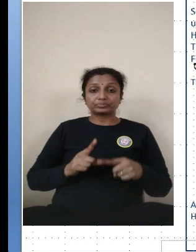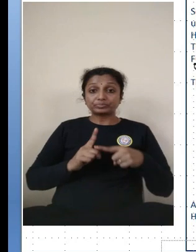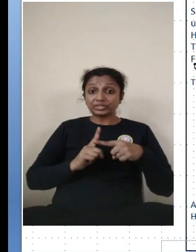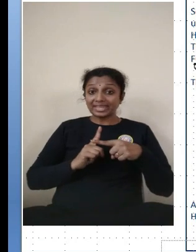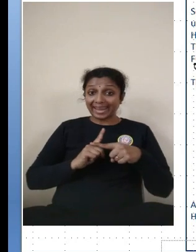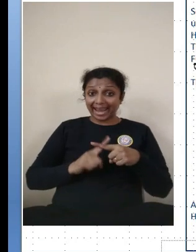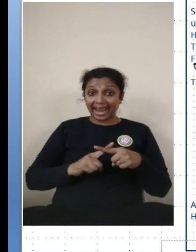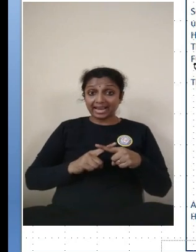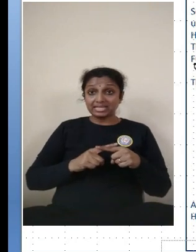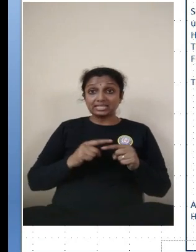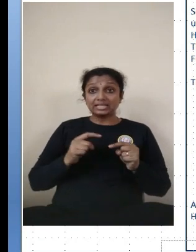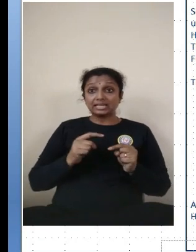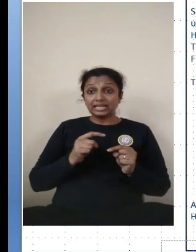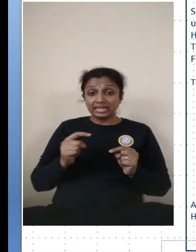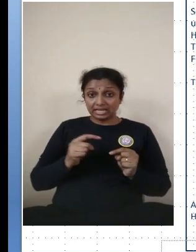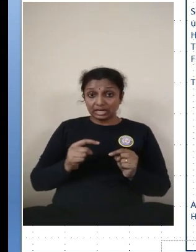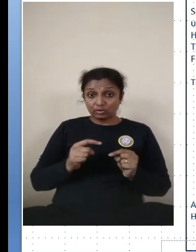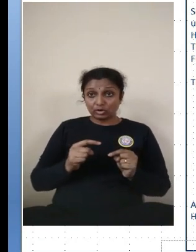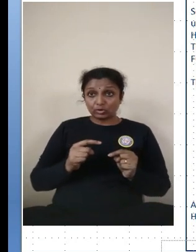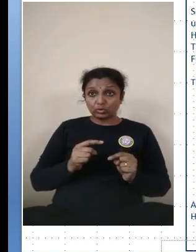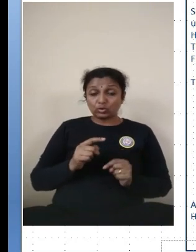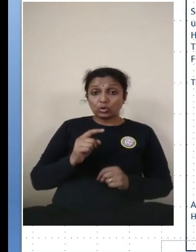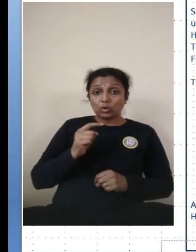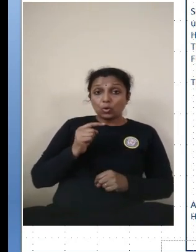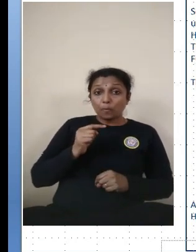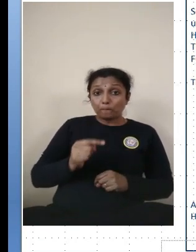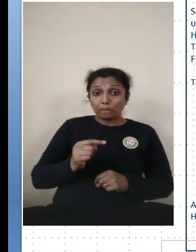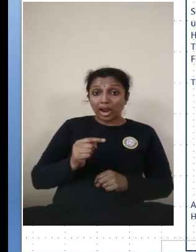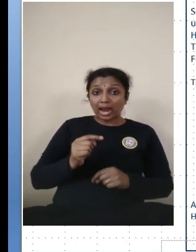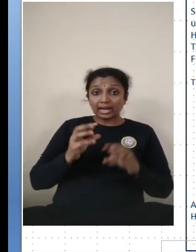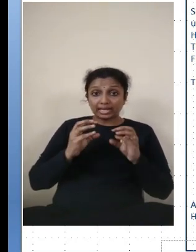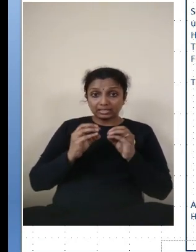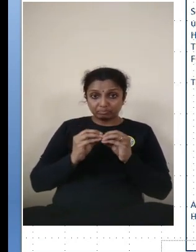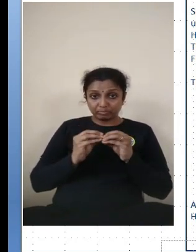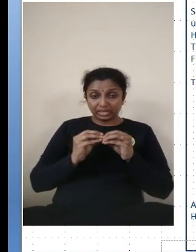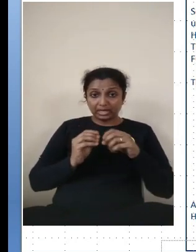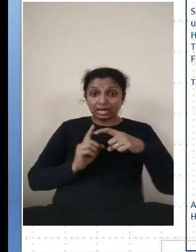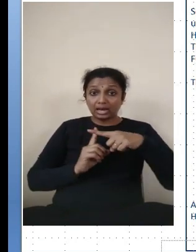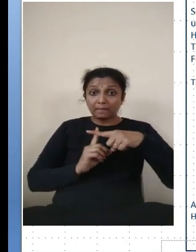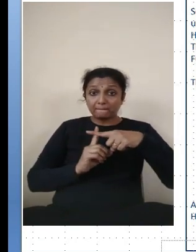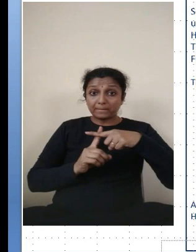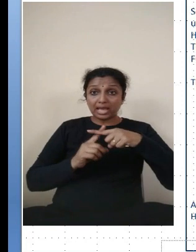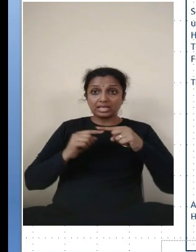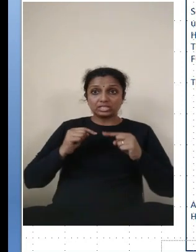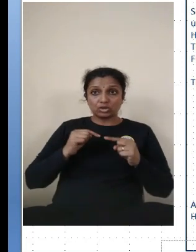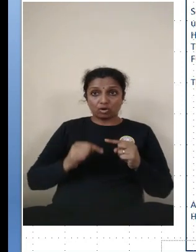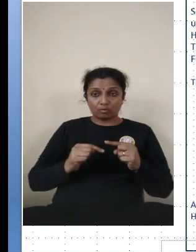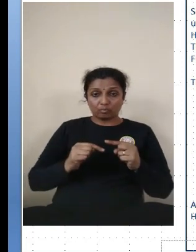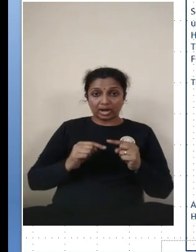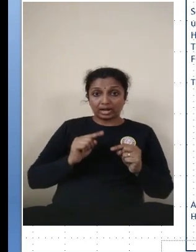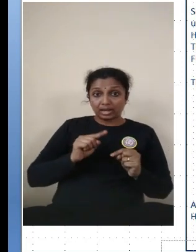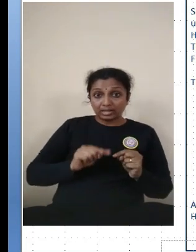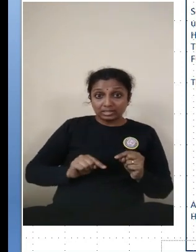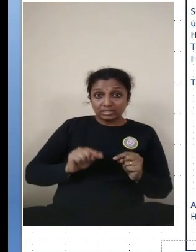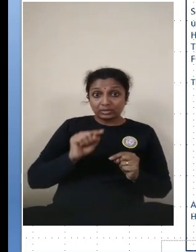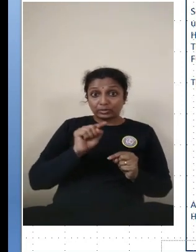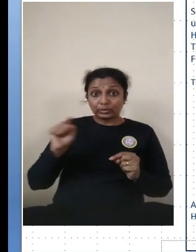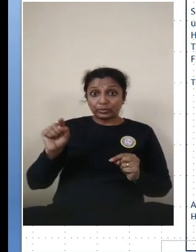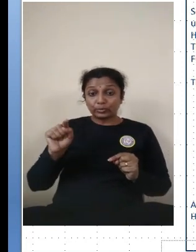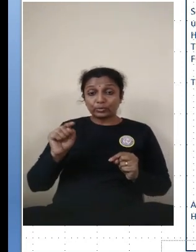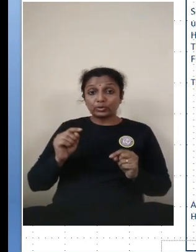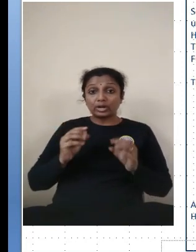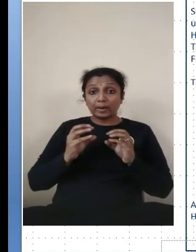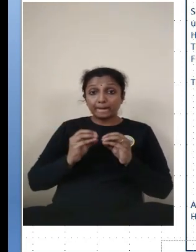the formula is solution of for the roots is x is equal to minus